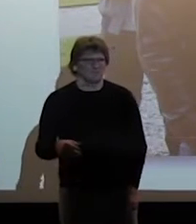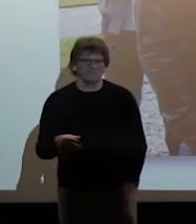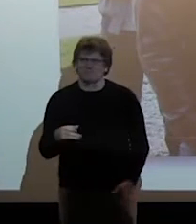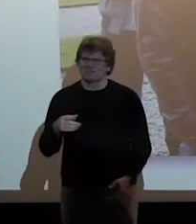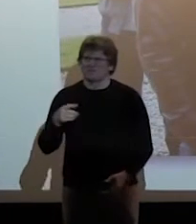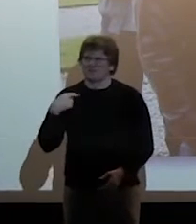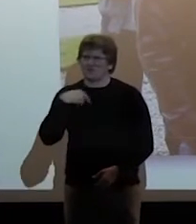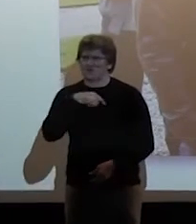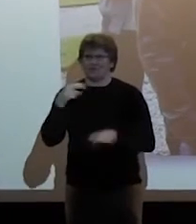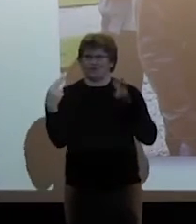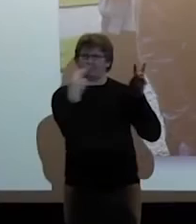Take a look at this image.